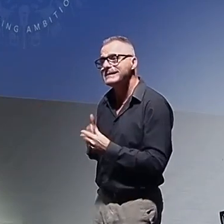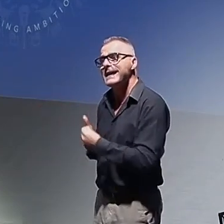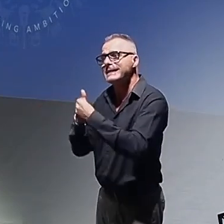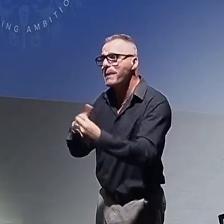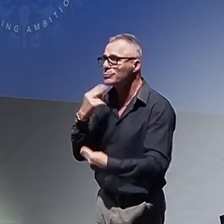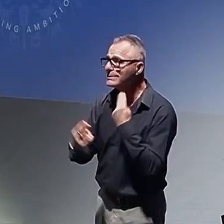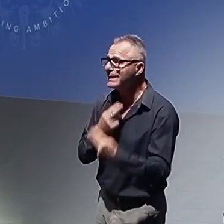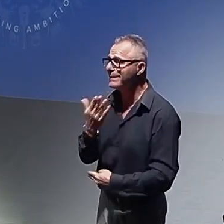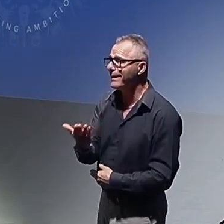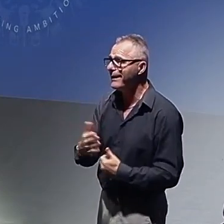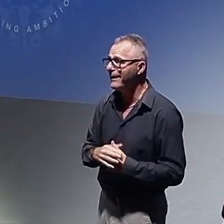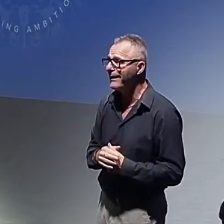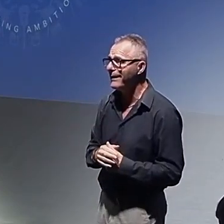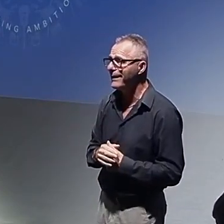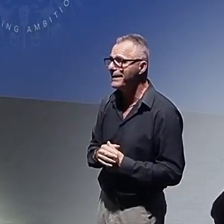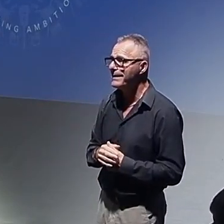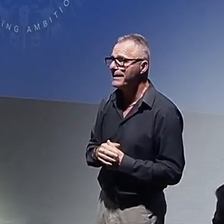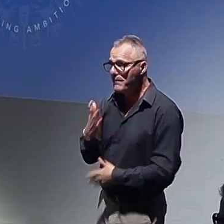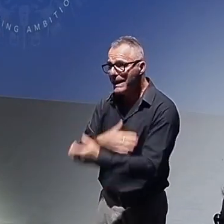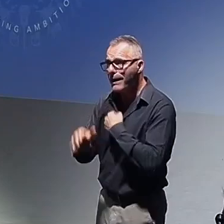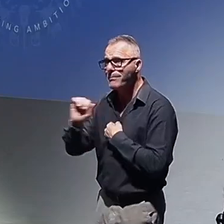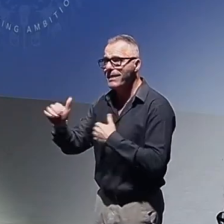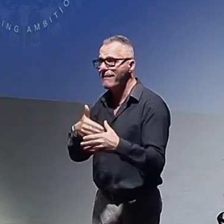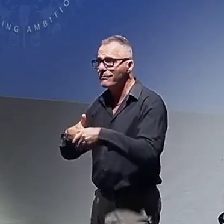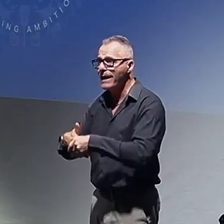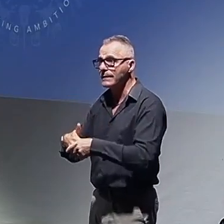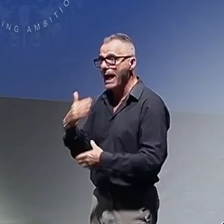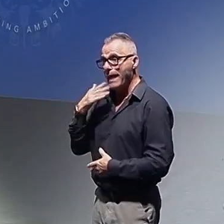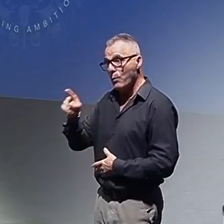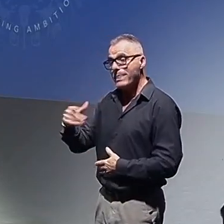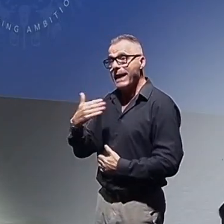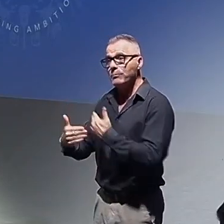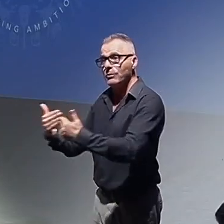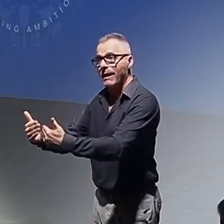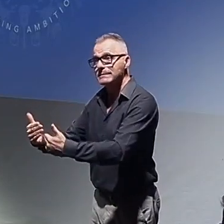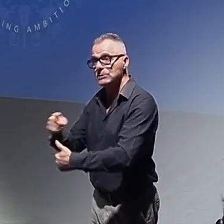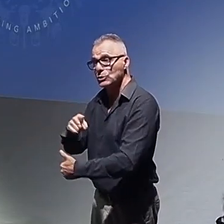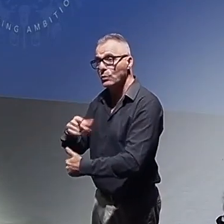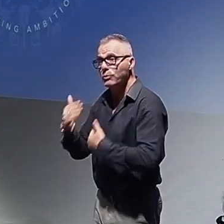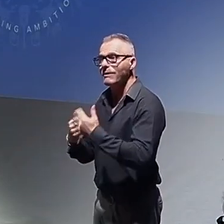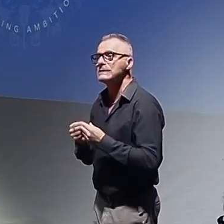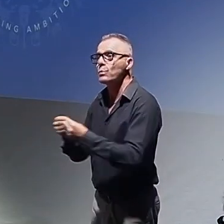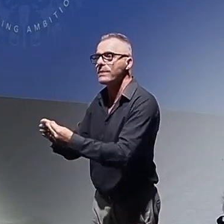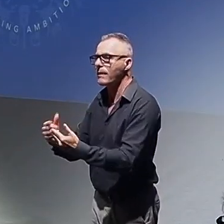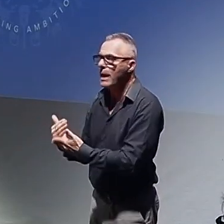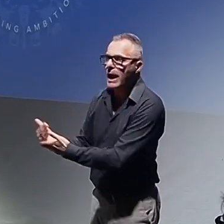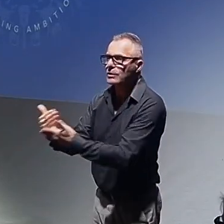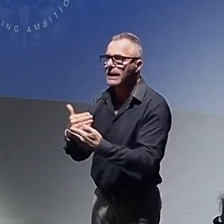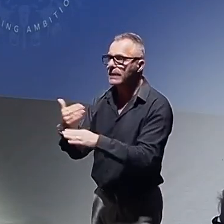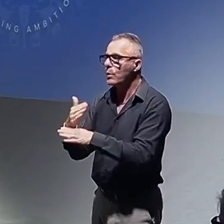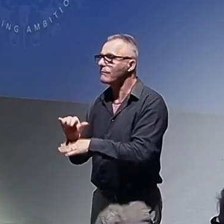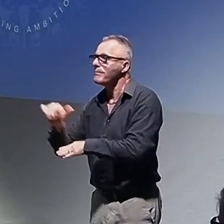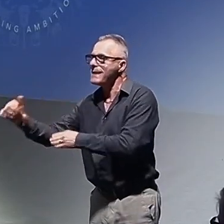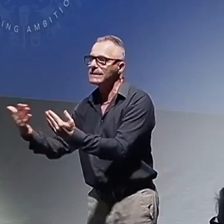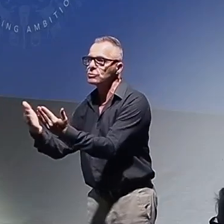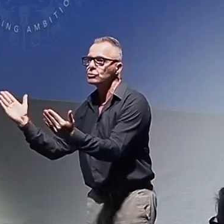dinner, to, be their friend. And then as they progress, you can grow with them and you can collect a work from their next